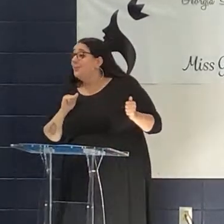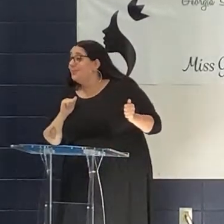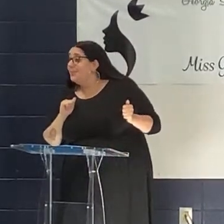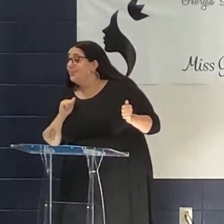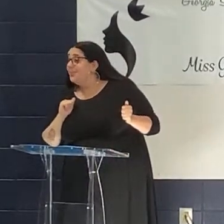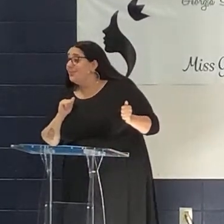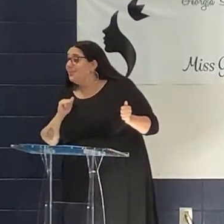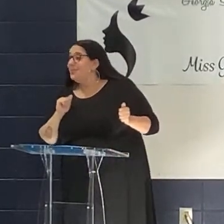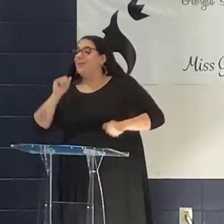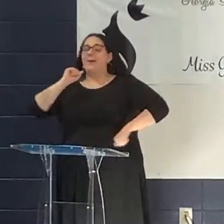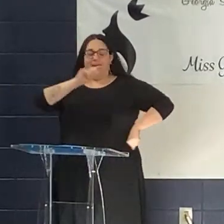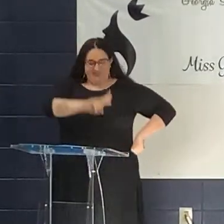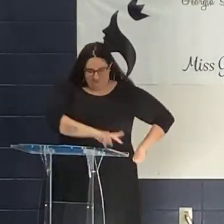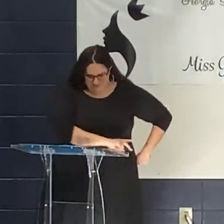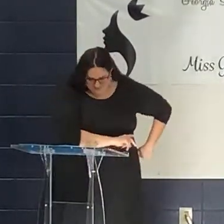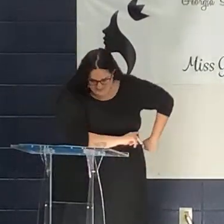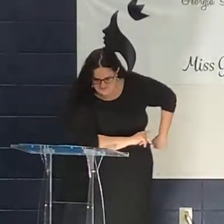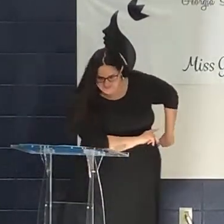So now, all right.